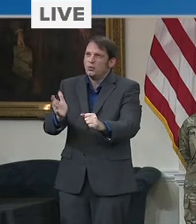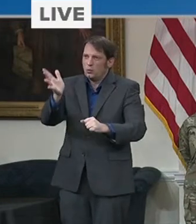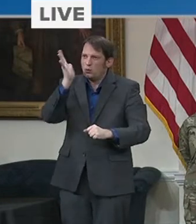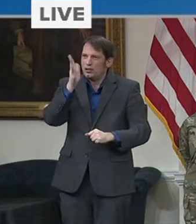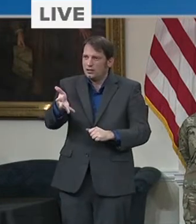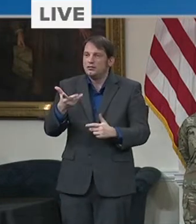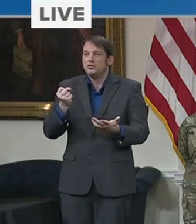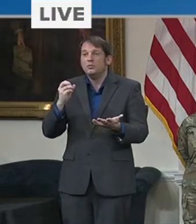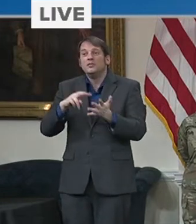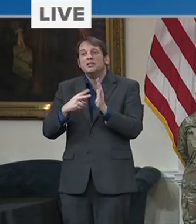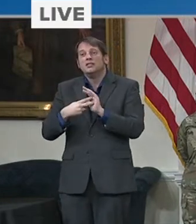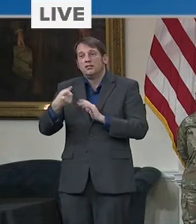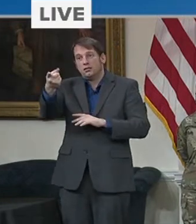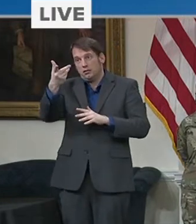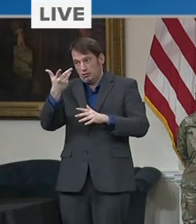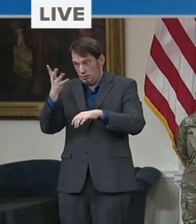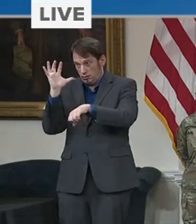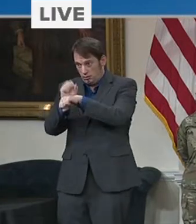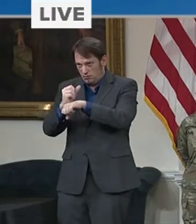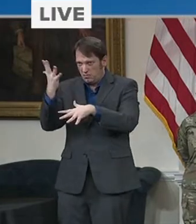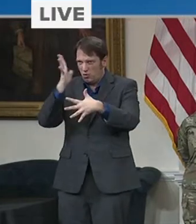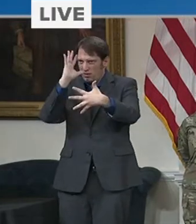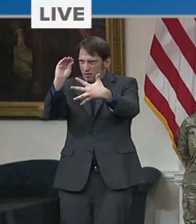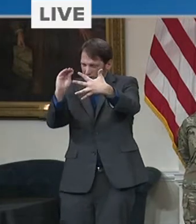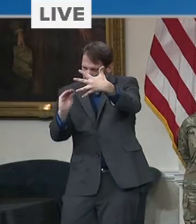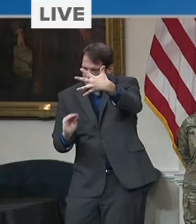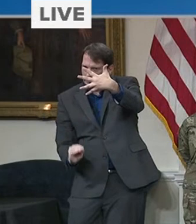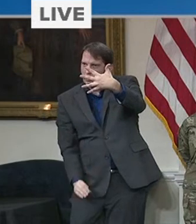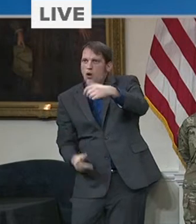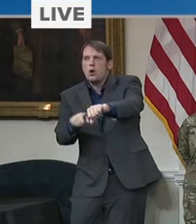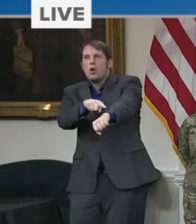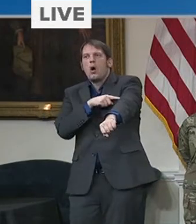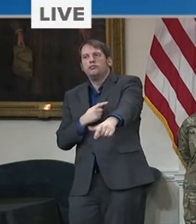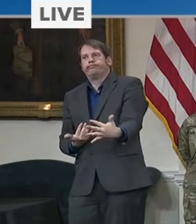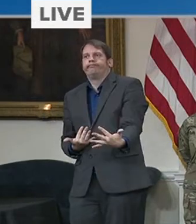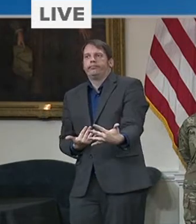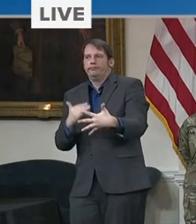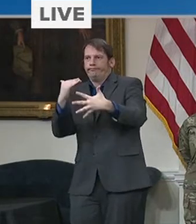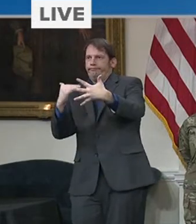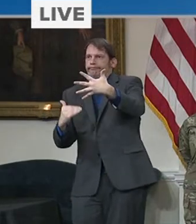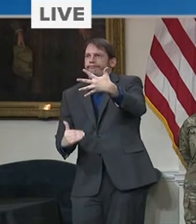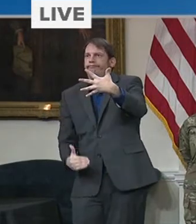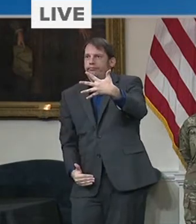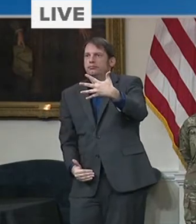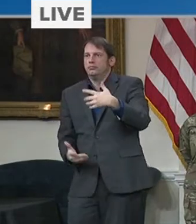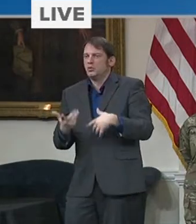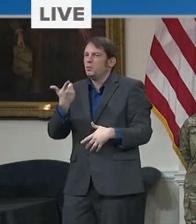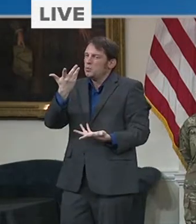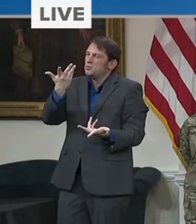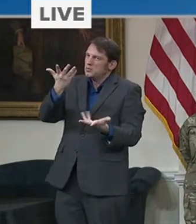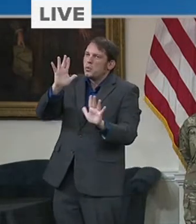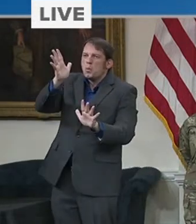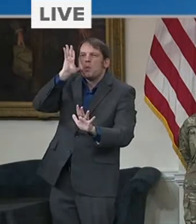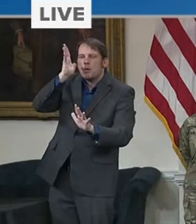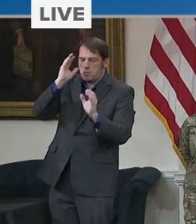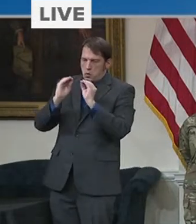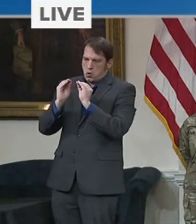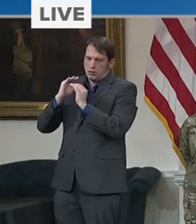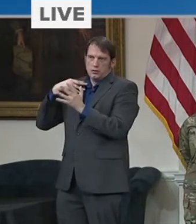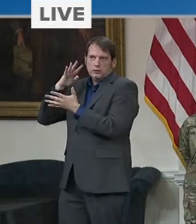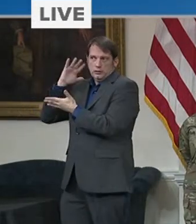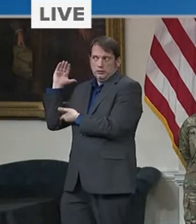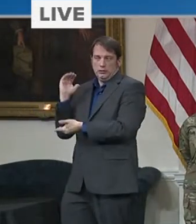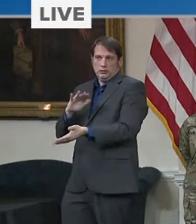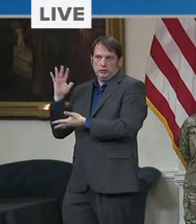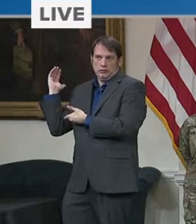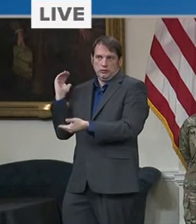Again, with the anticipation that the federal government will be able to address these supply chain issues and